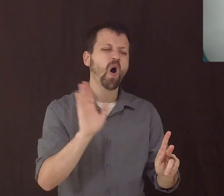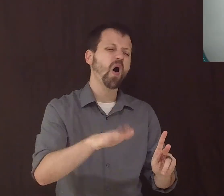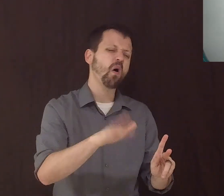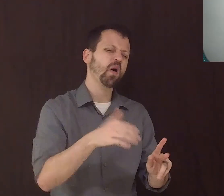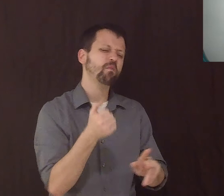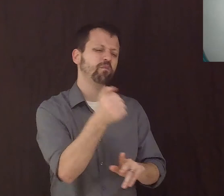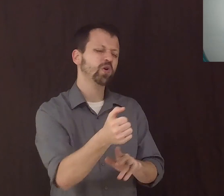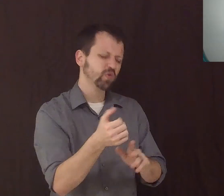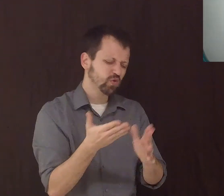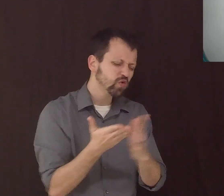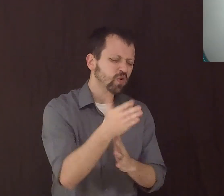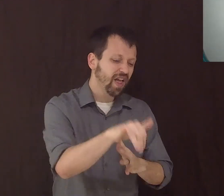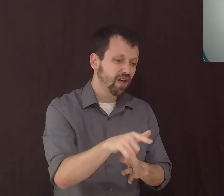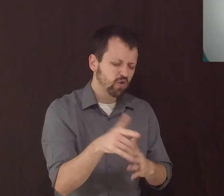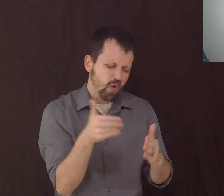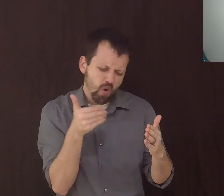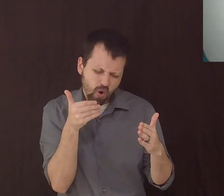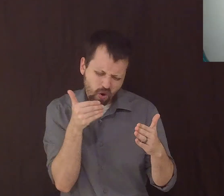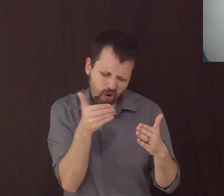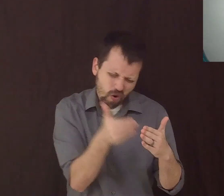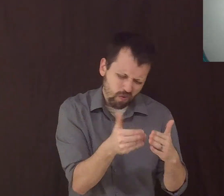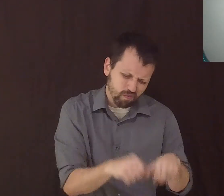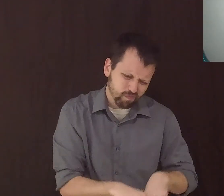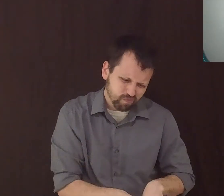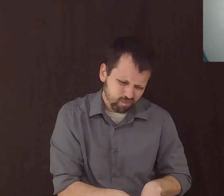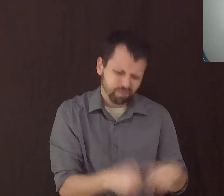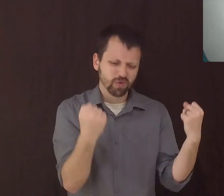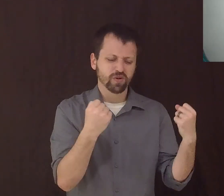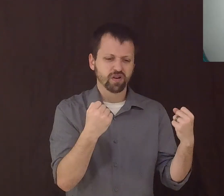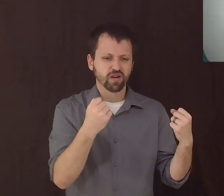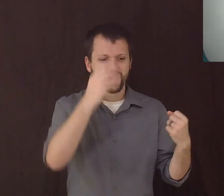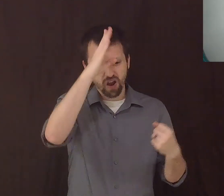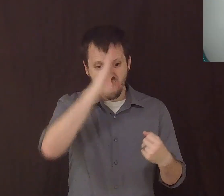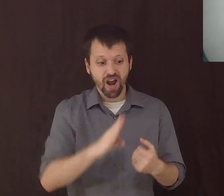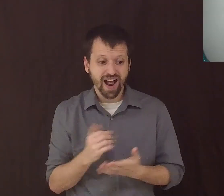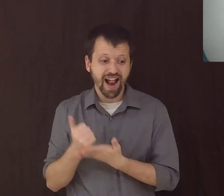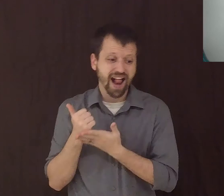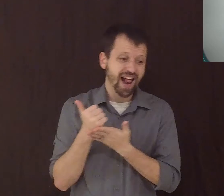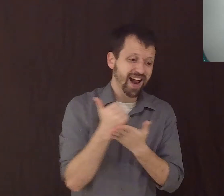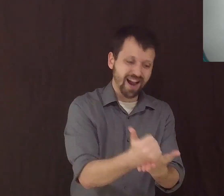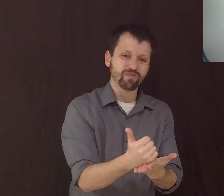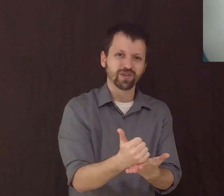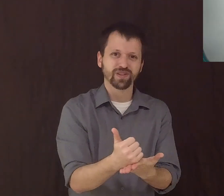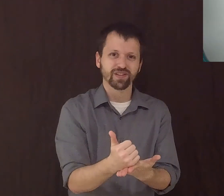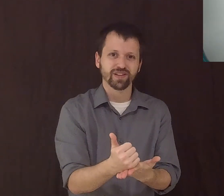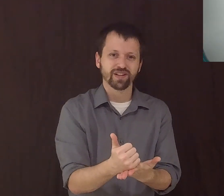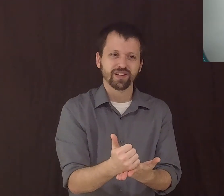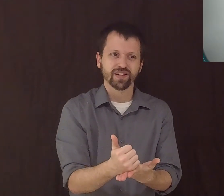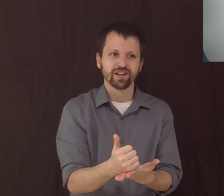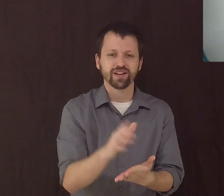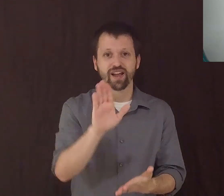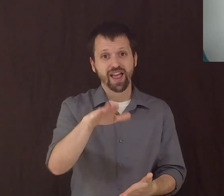through all this. And then when you're right at the breaking point, I mean, when you're just about to snap, you know, then God's going to come in, swoop in, and he's going to deliver